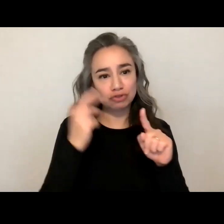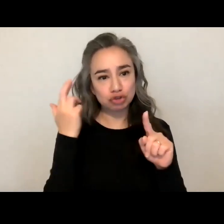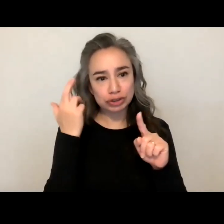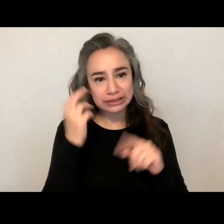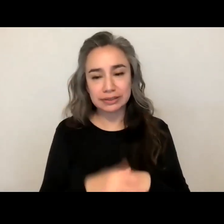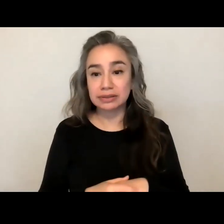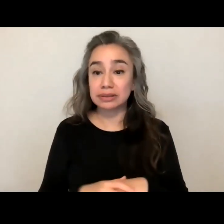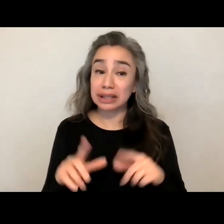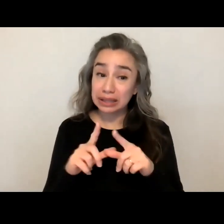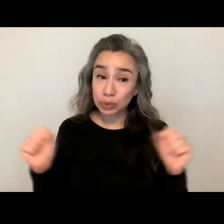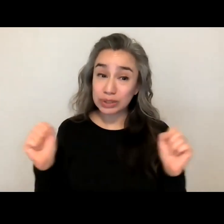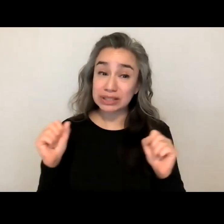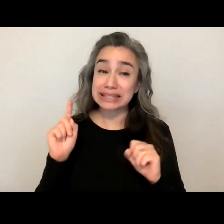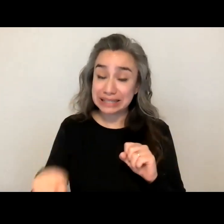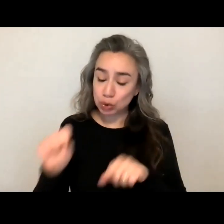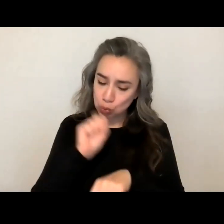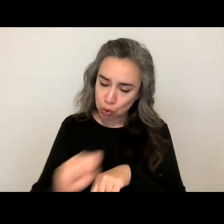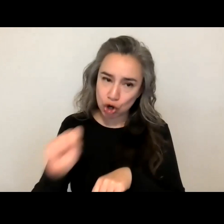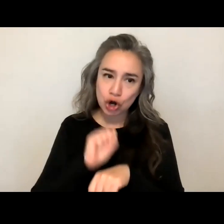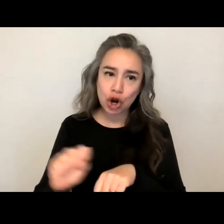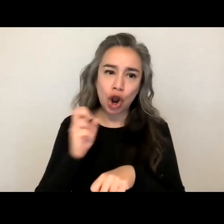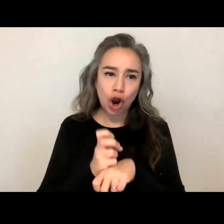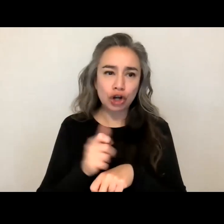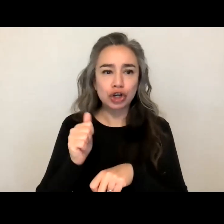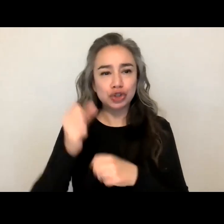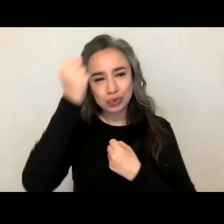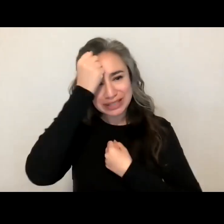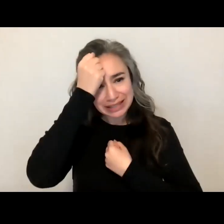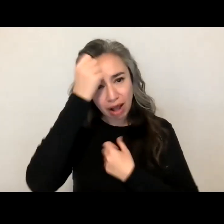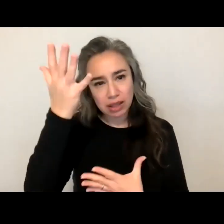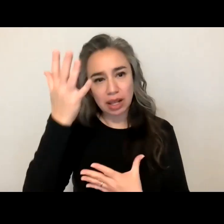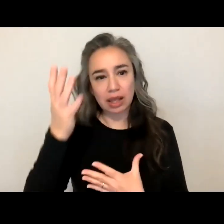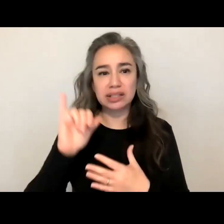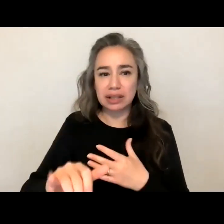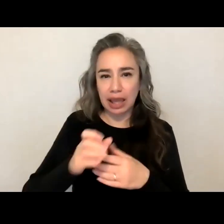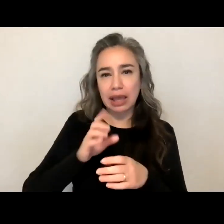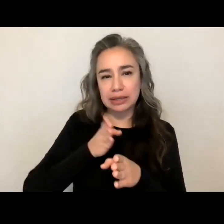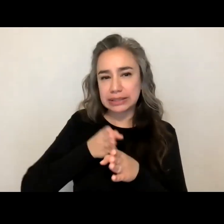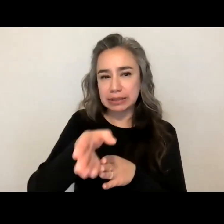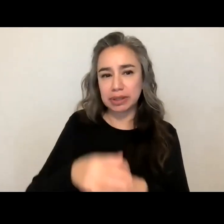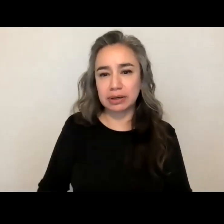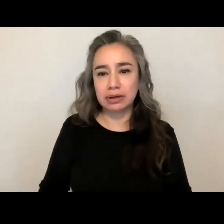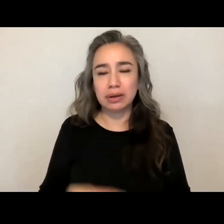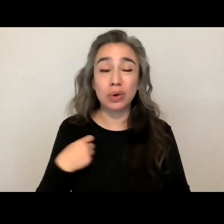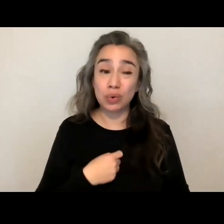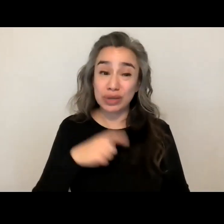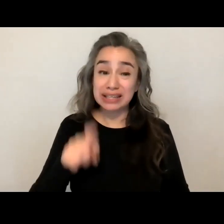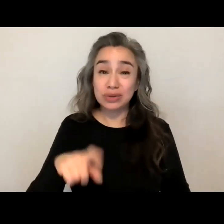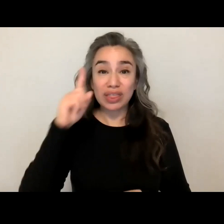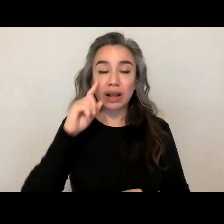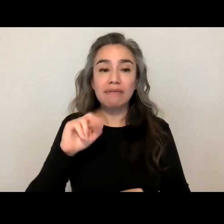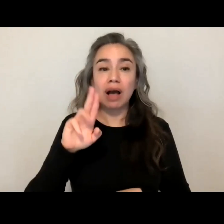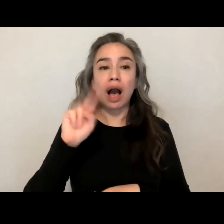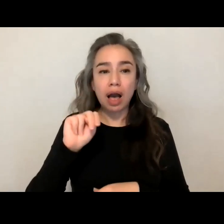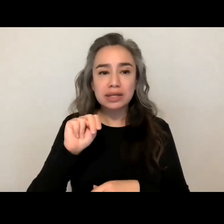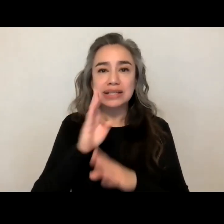at decolonizing the discipline. And so I think one of the things we really need to think about, as Sally says, is unsilencing those people and making